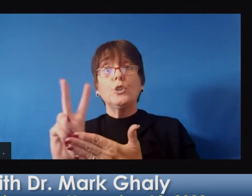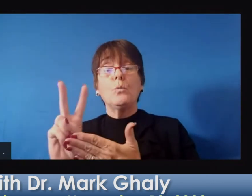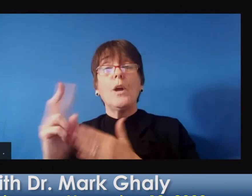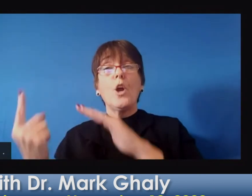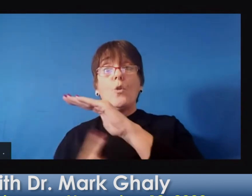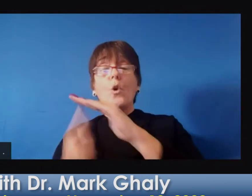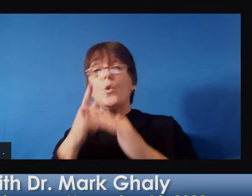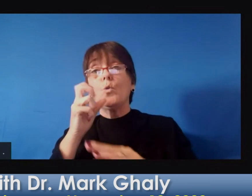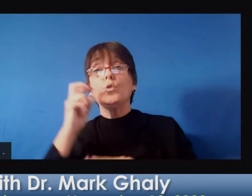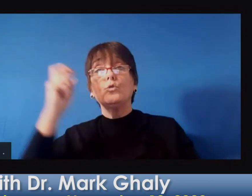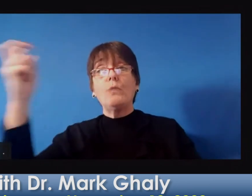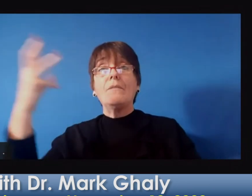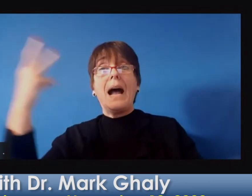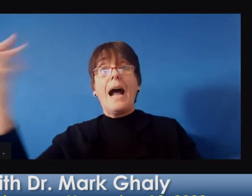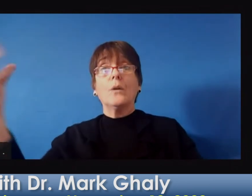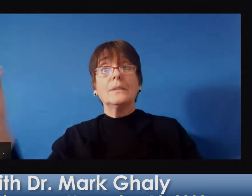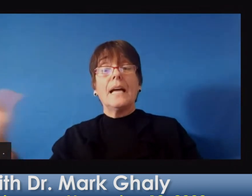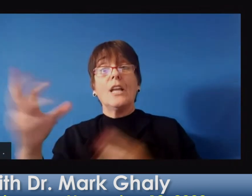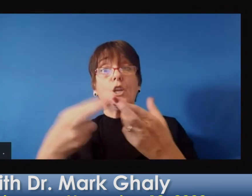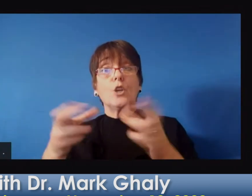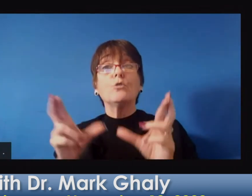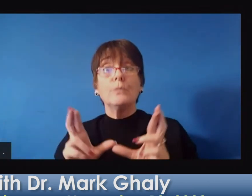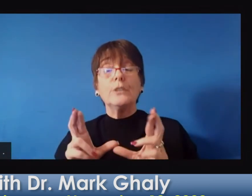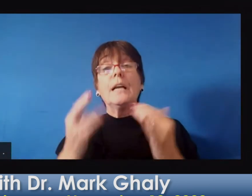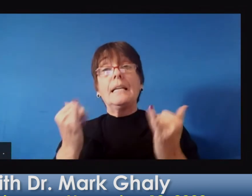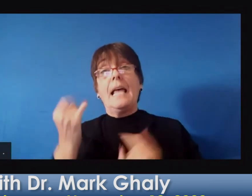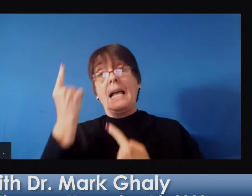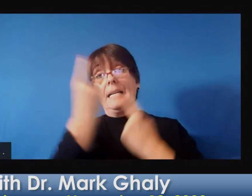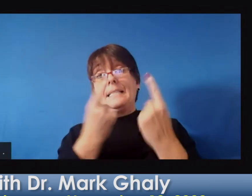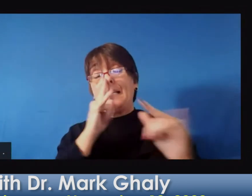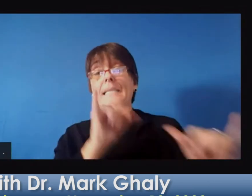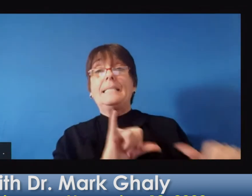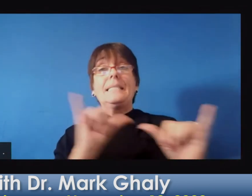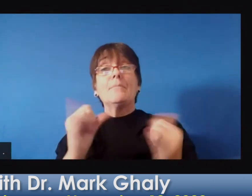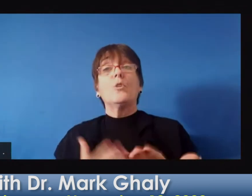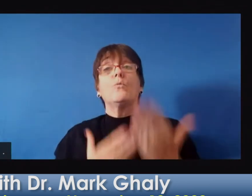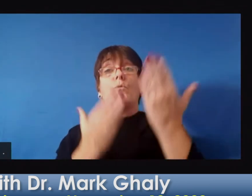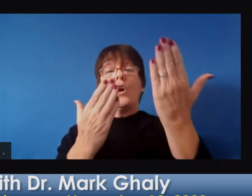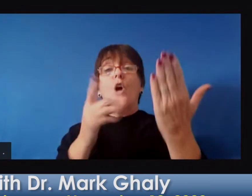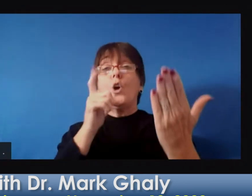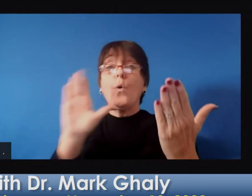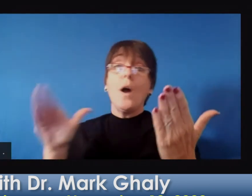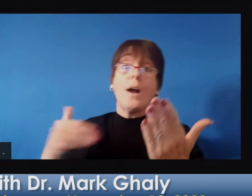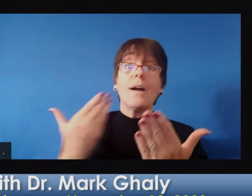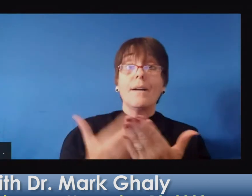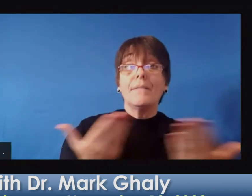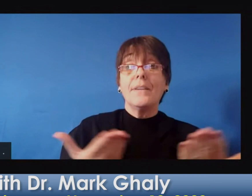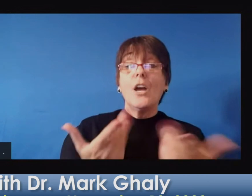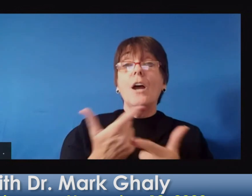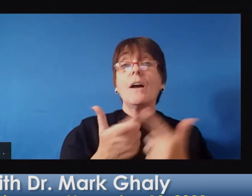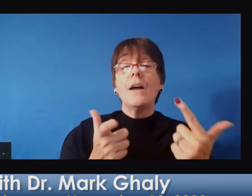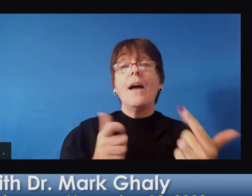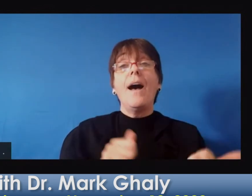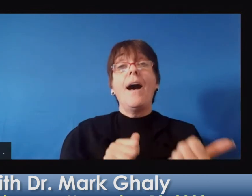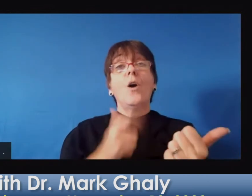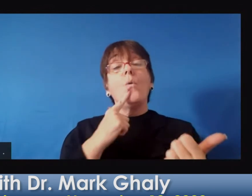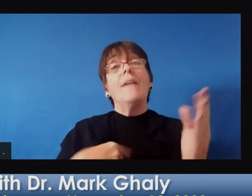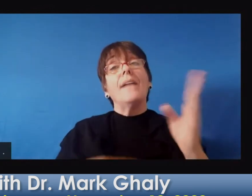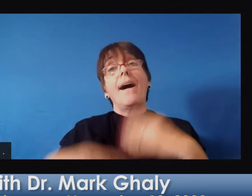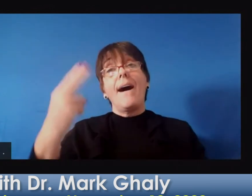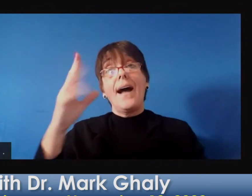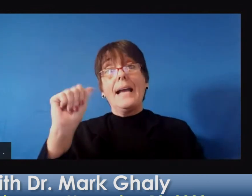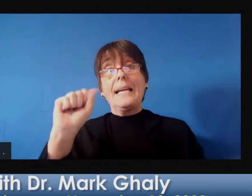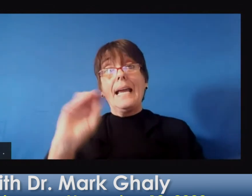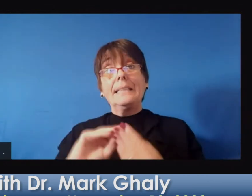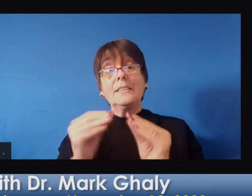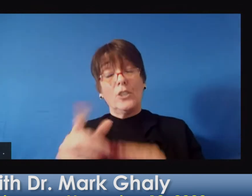who travels outside the region, and they're now considering a similar recommendation for those that come to the region from states with high case numbers. Do you